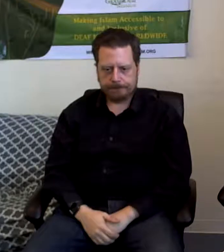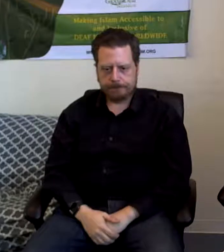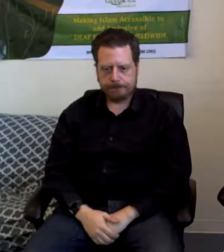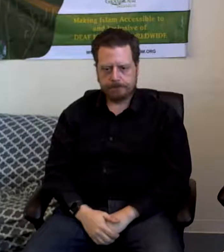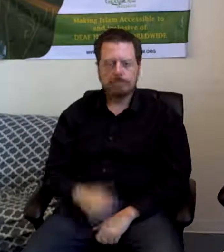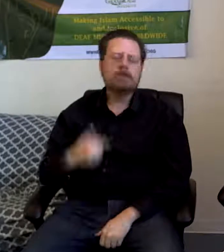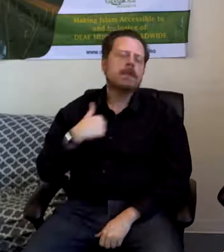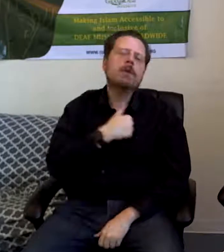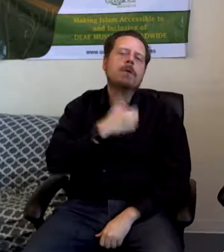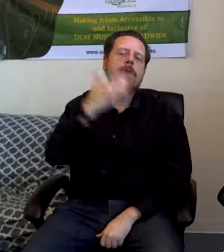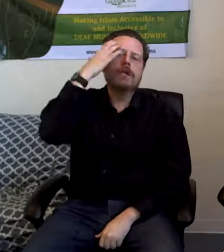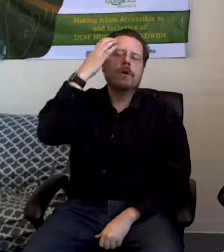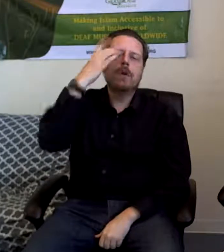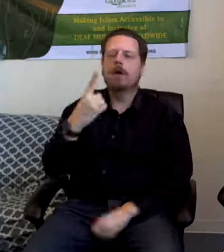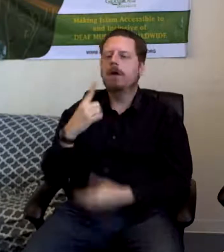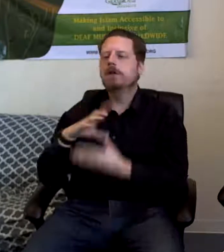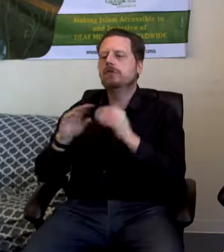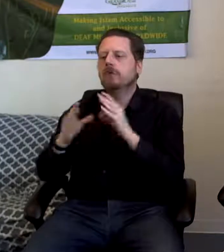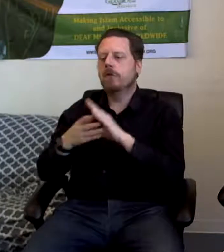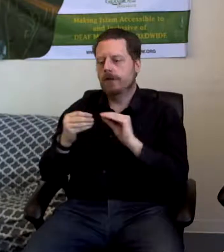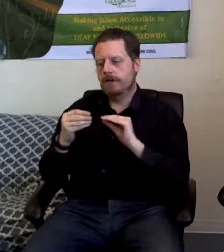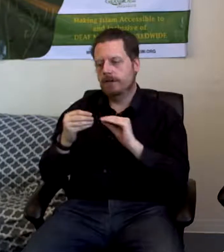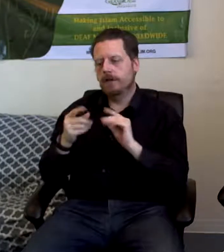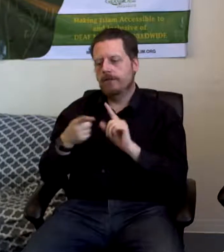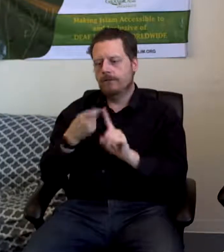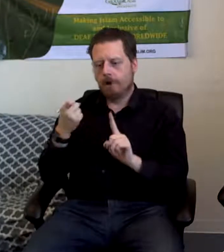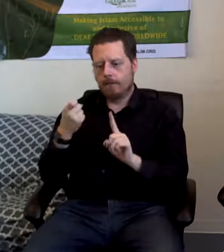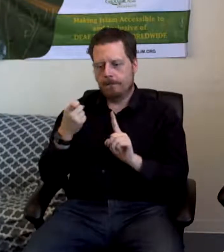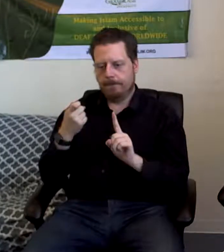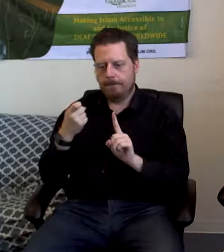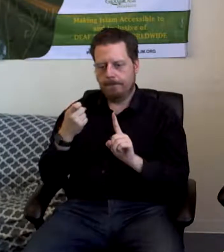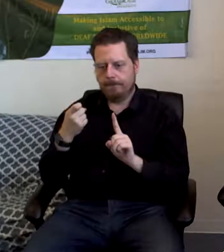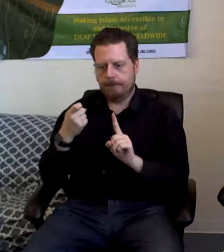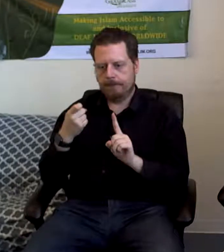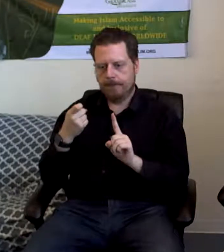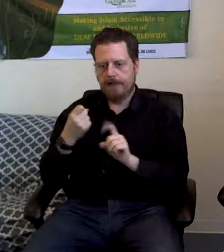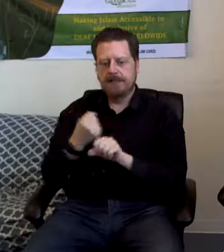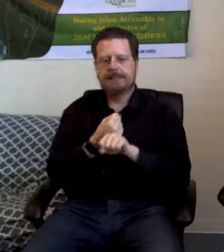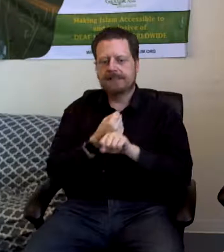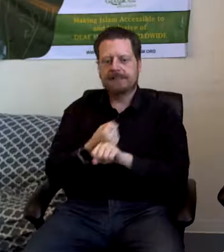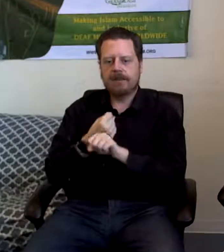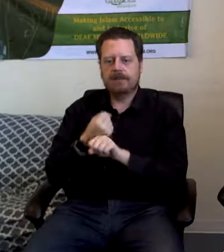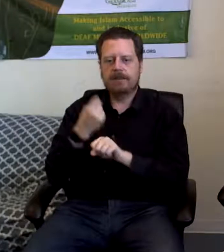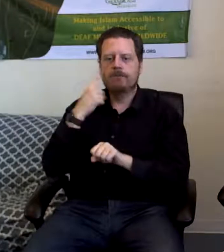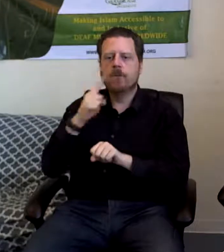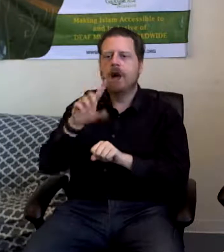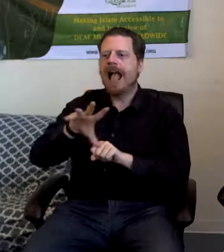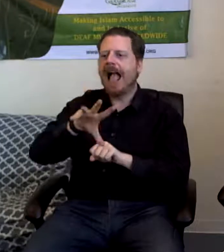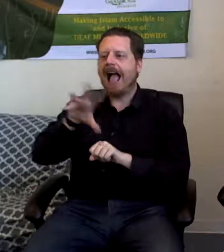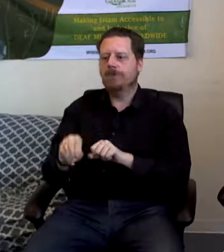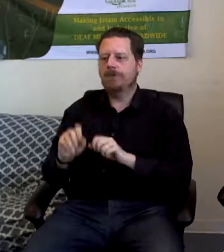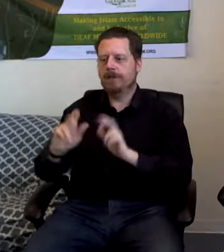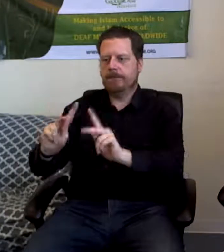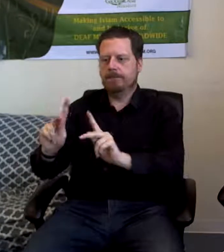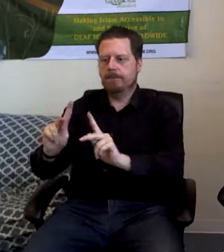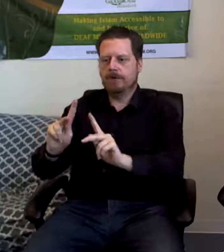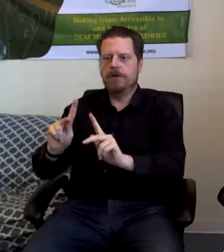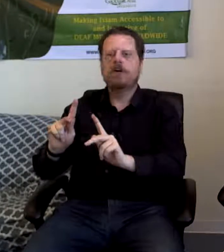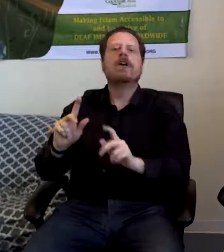We know that a story from the slavery of Africans by the